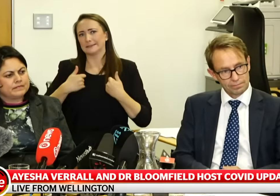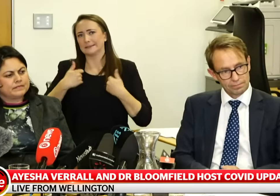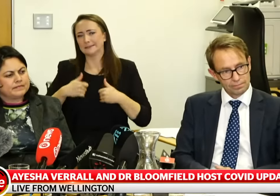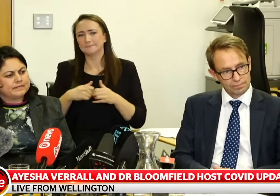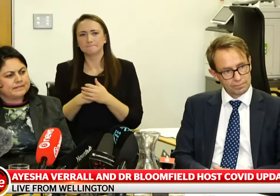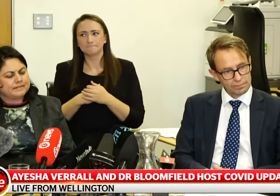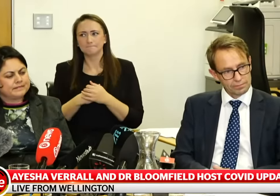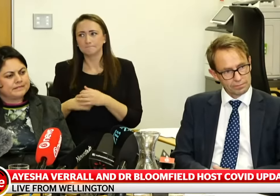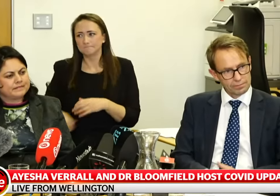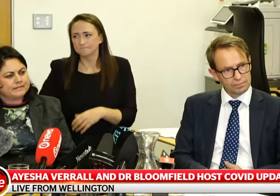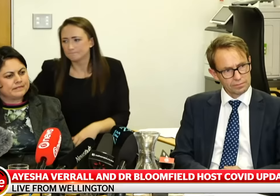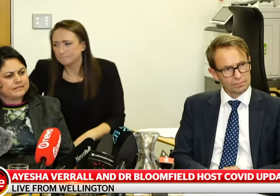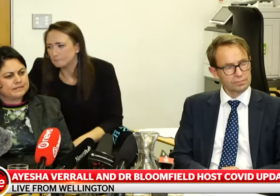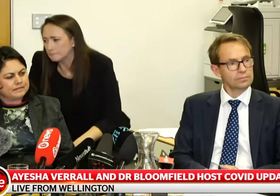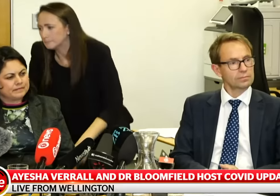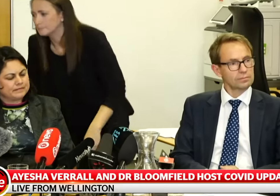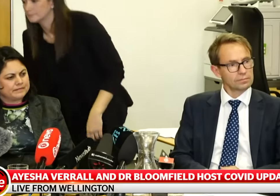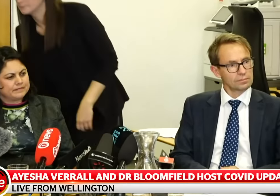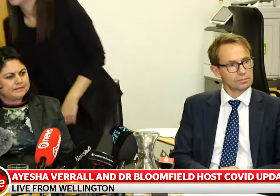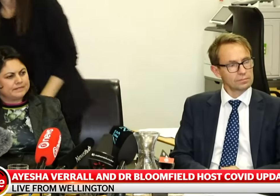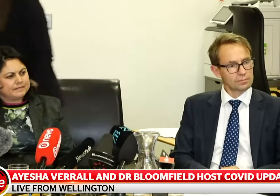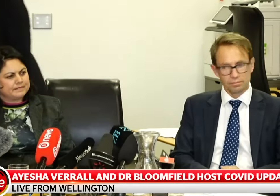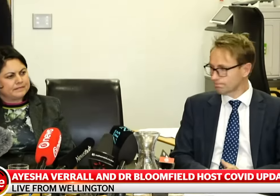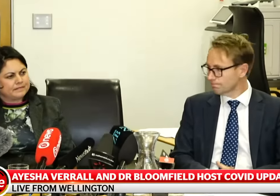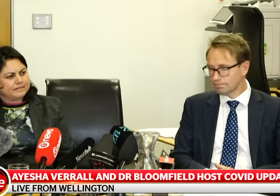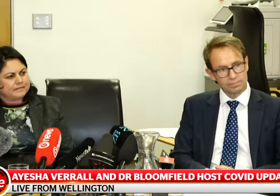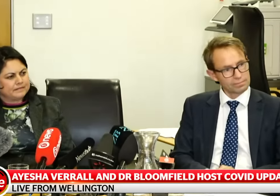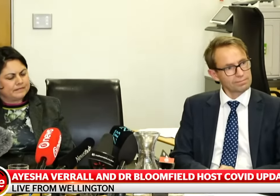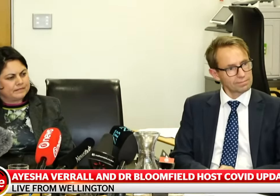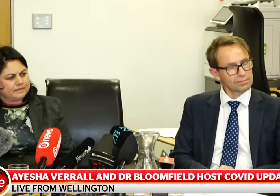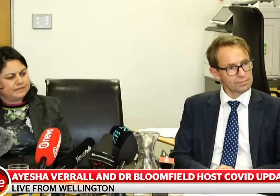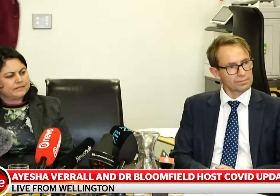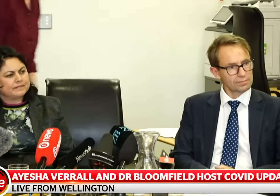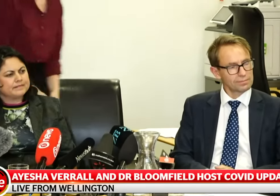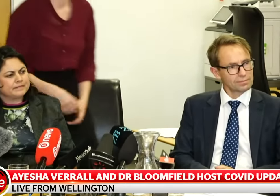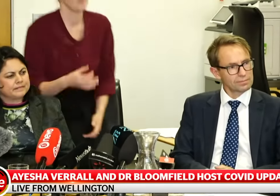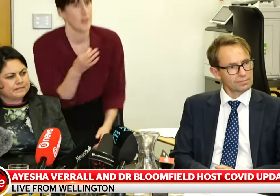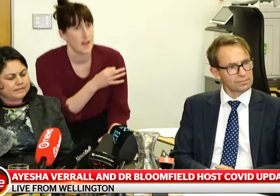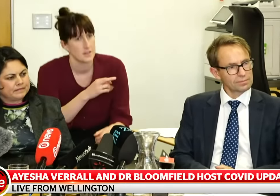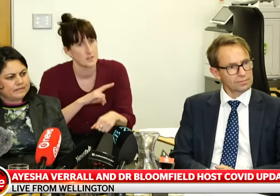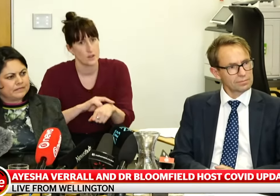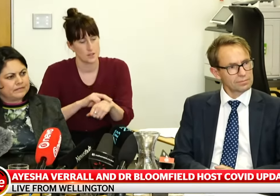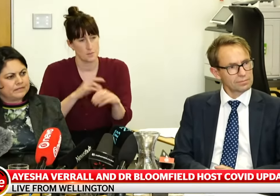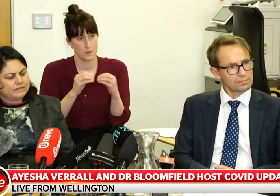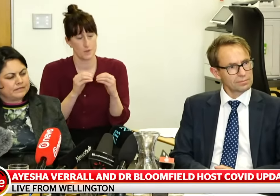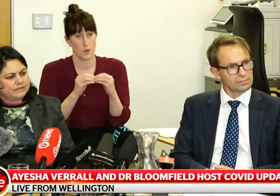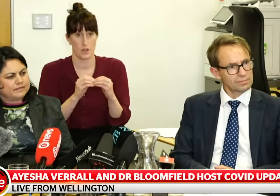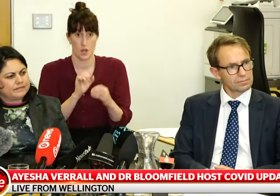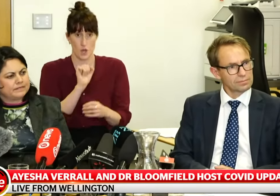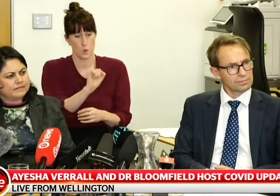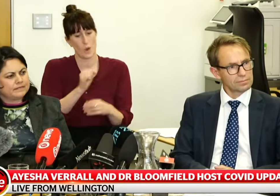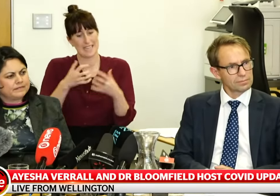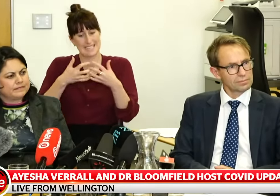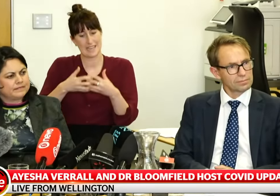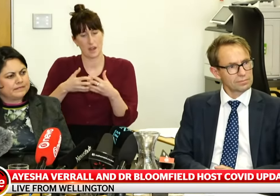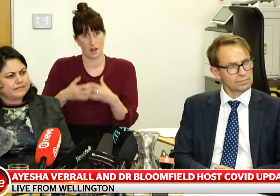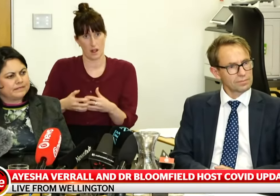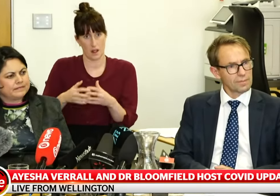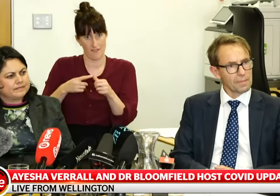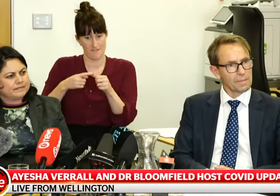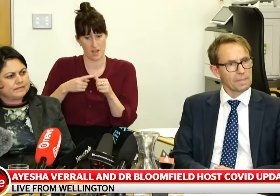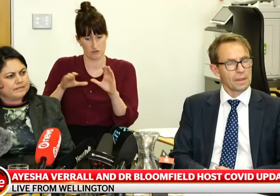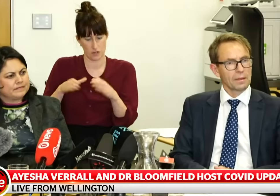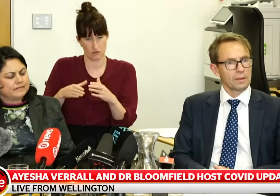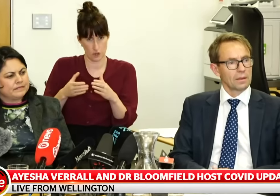the COVID vaccine technical advisory group weighs up the benefits and the risks, does it include the risk of long COVID from COVID